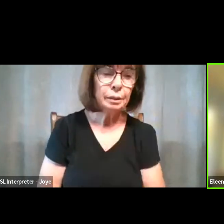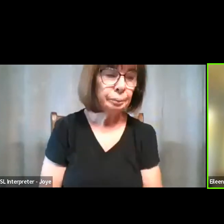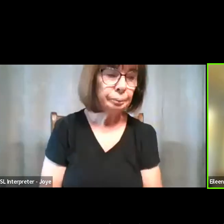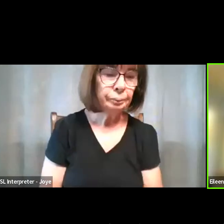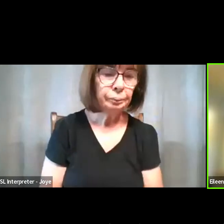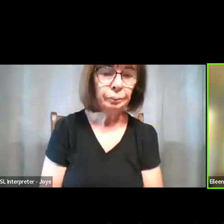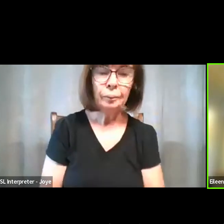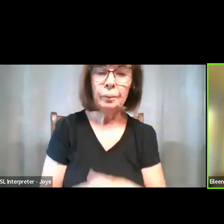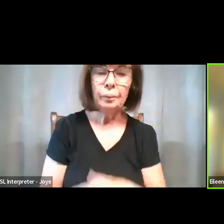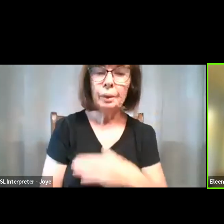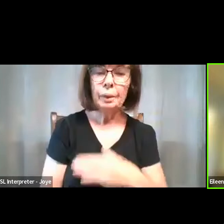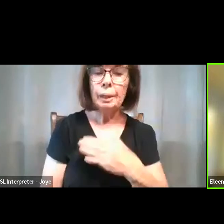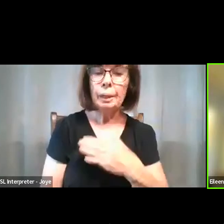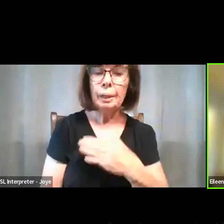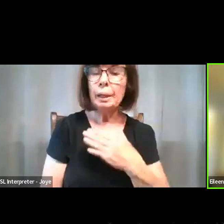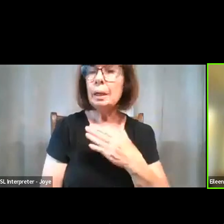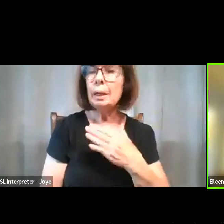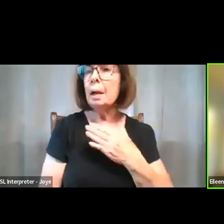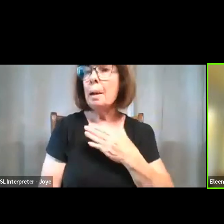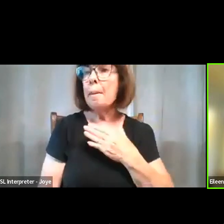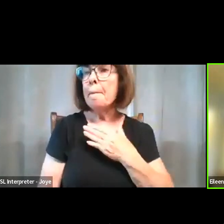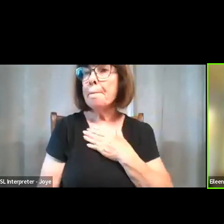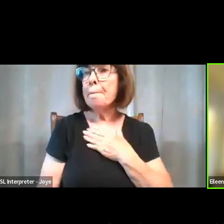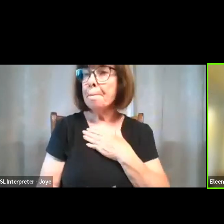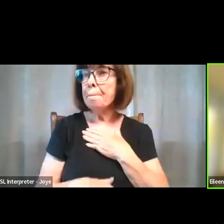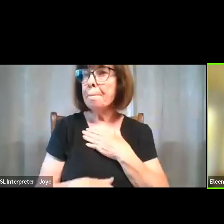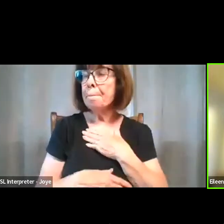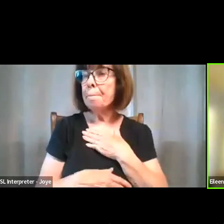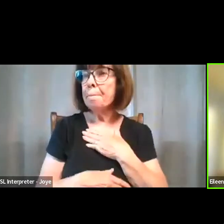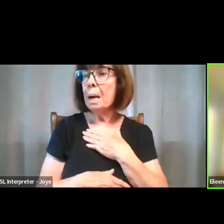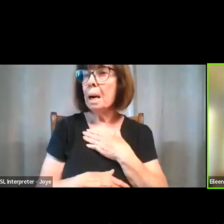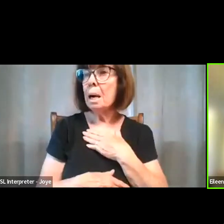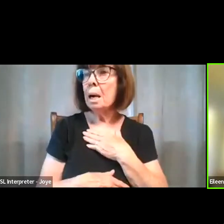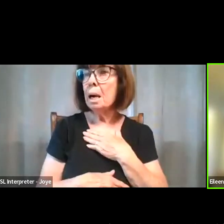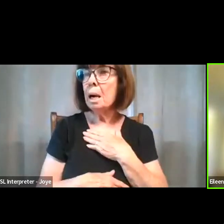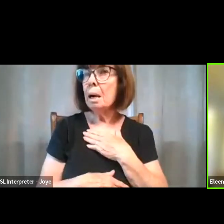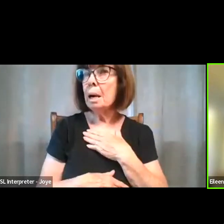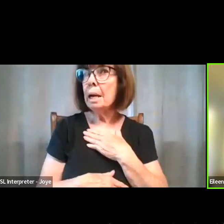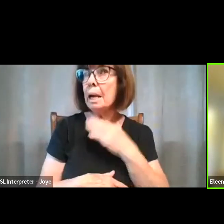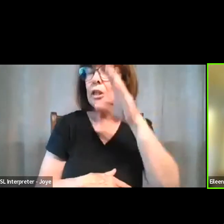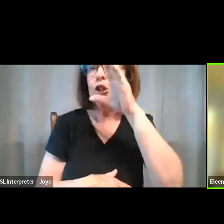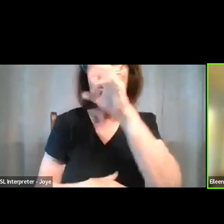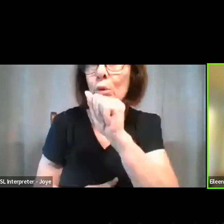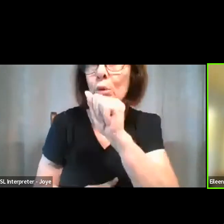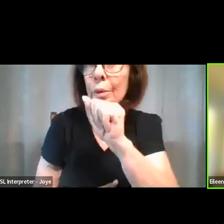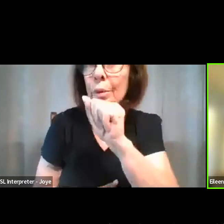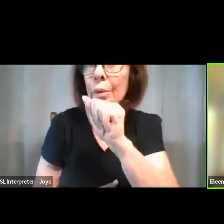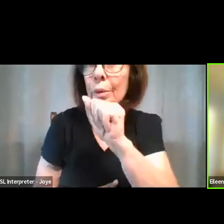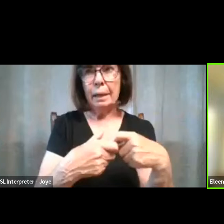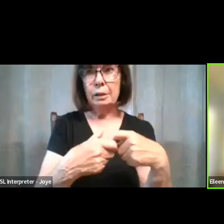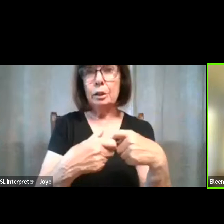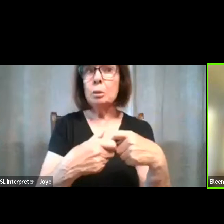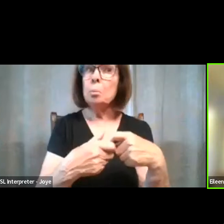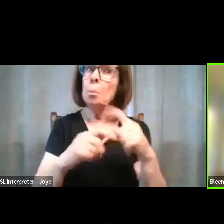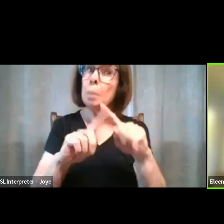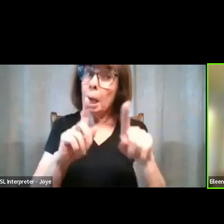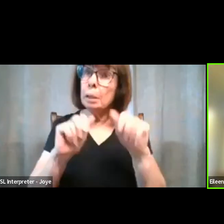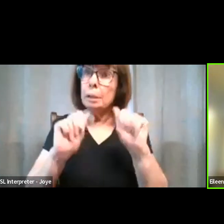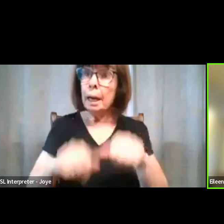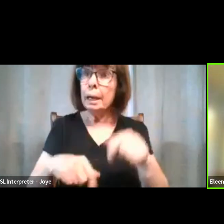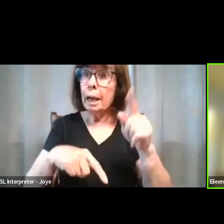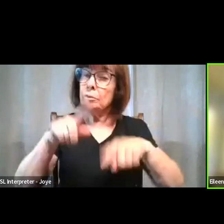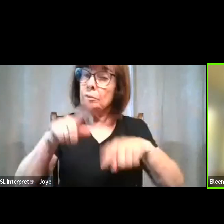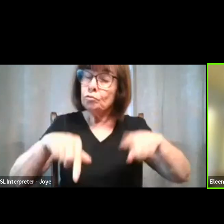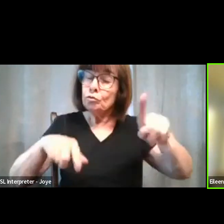My assumption is Spanish, but there could be a variety of other languages also. And we're definitely prioritizing our